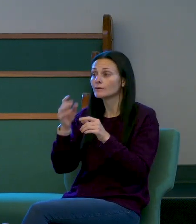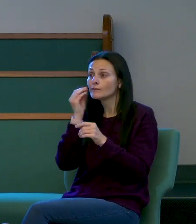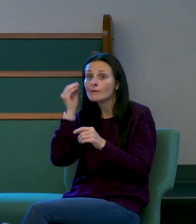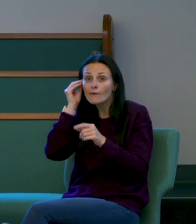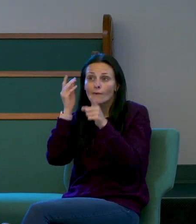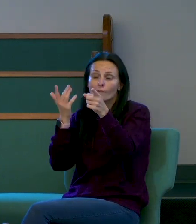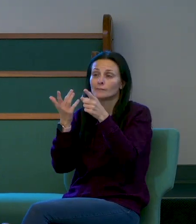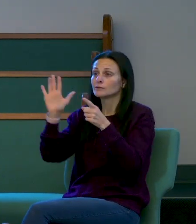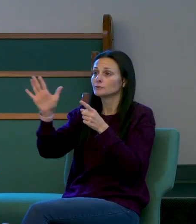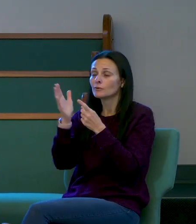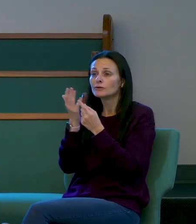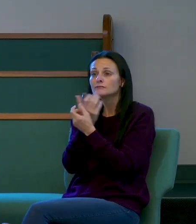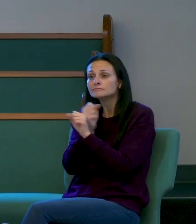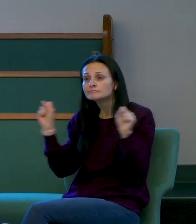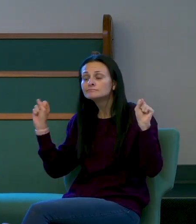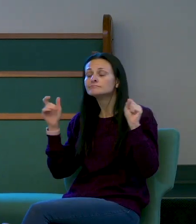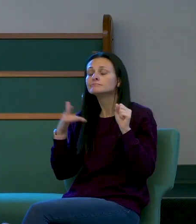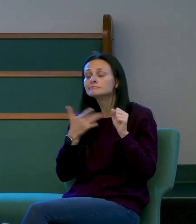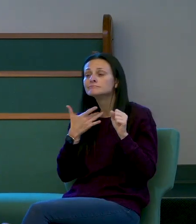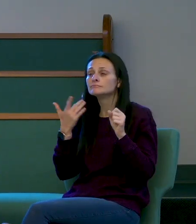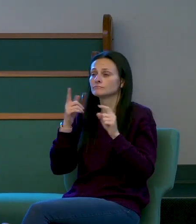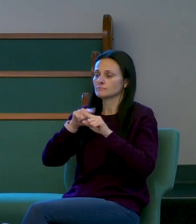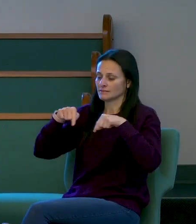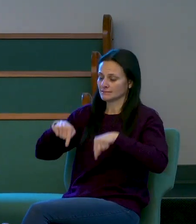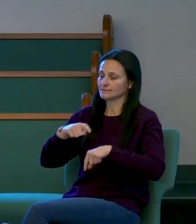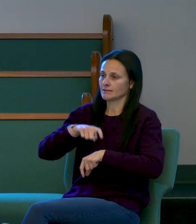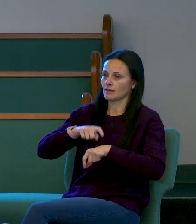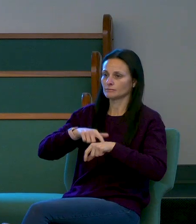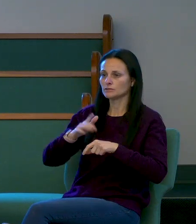your sanctuary, that this is a time that resets your heart.